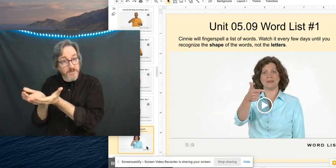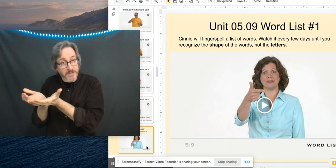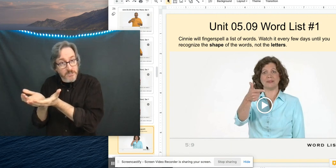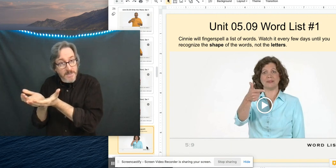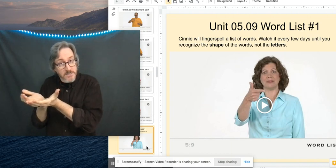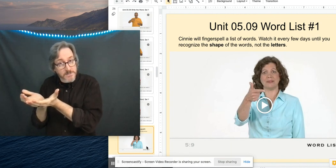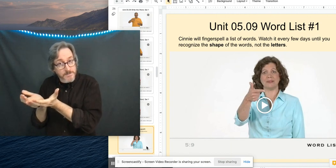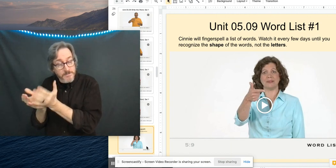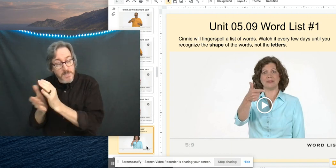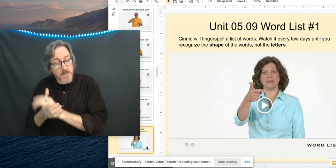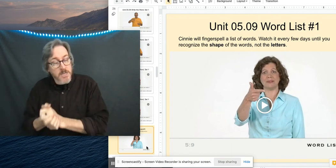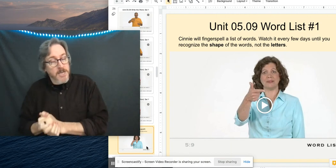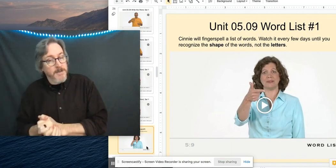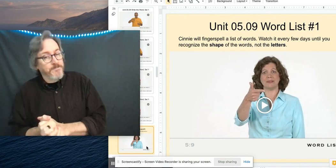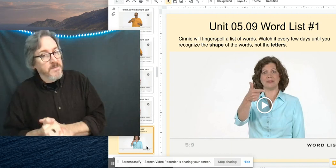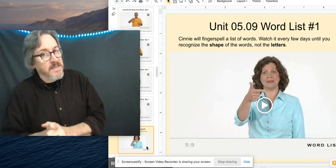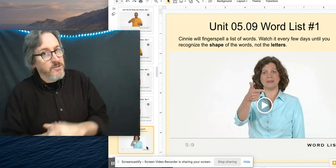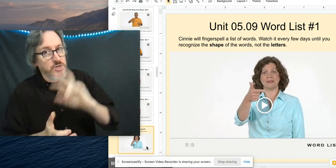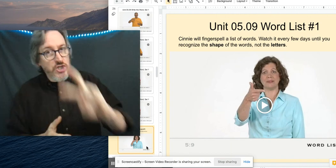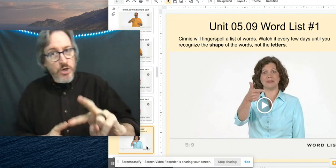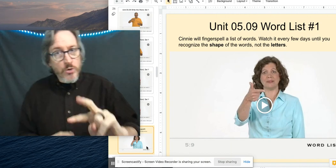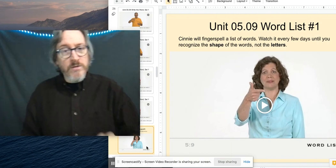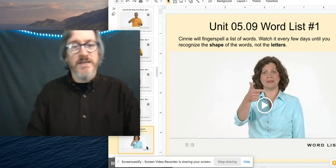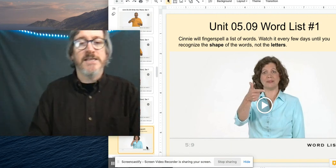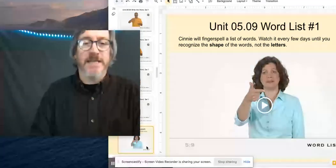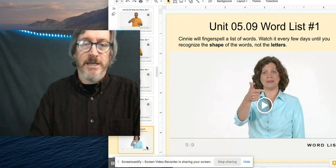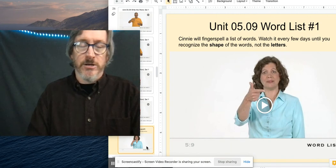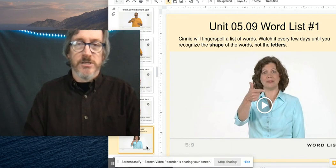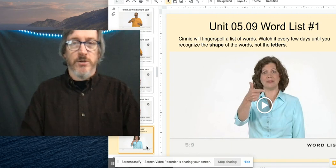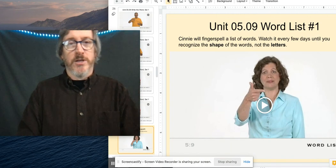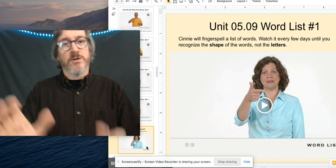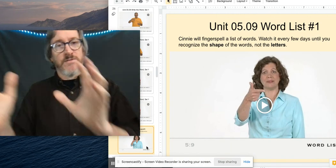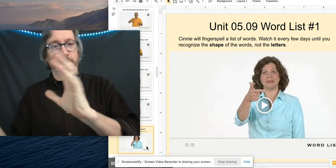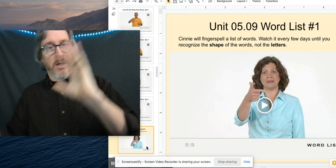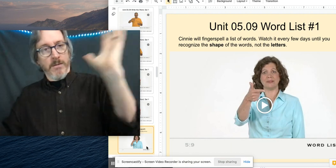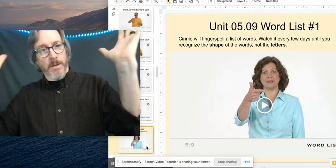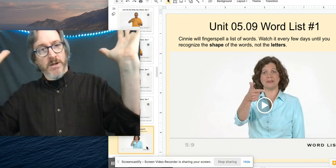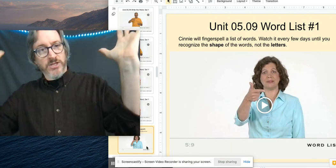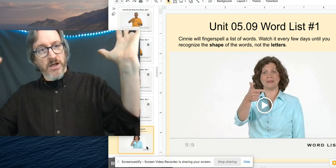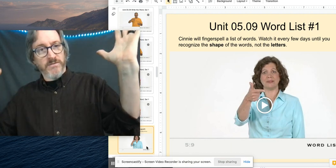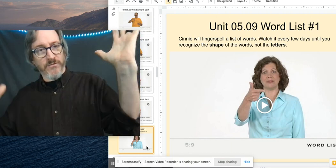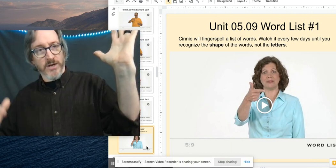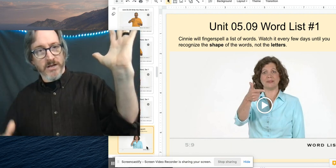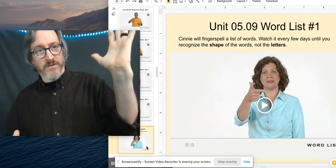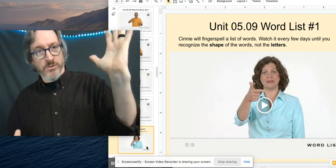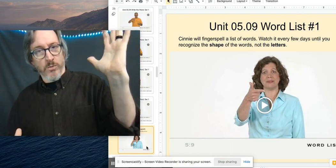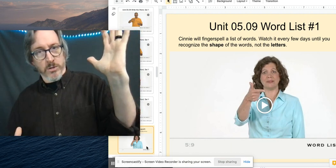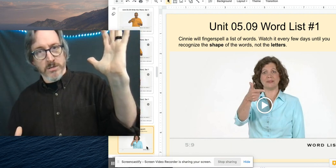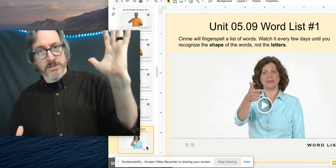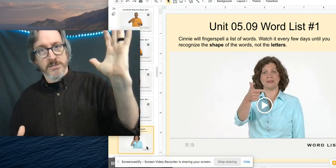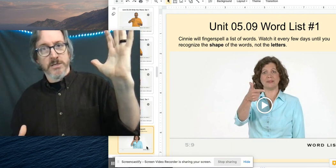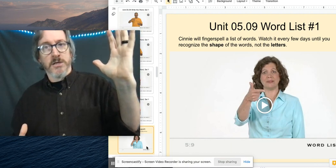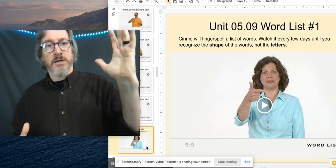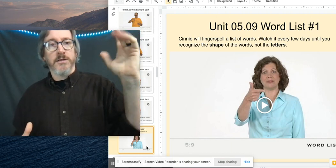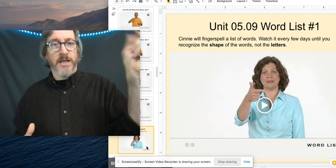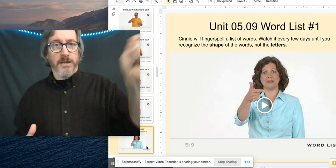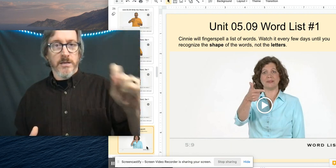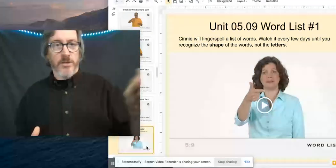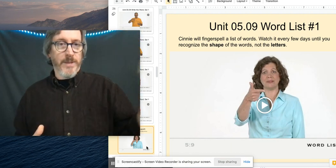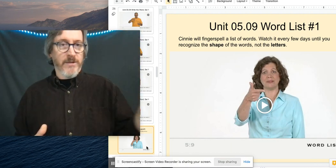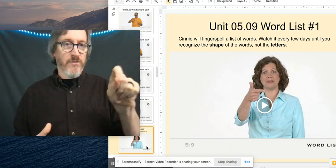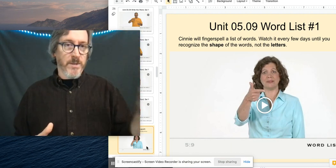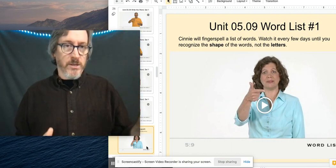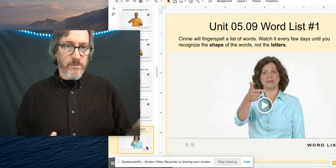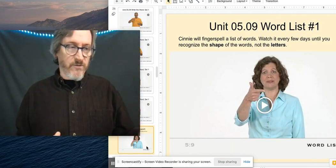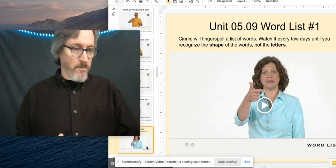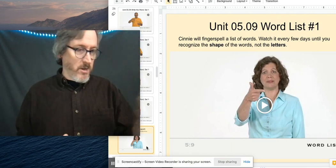word she fingerspells. There's 2 of these in here. So it goes from a bunch of different individual words that you